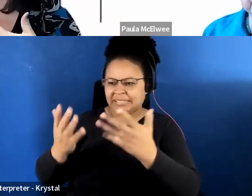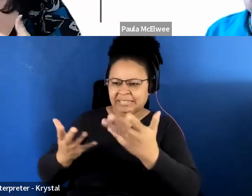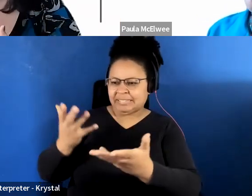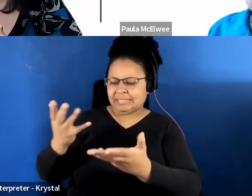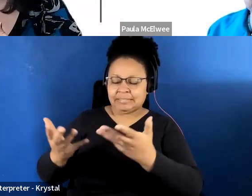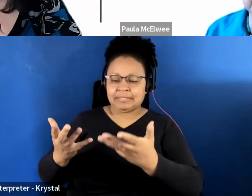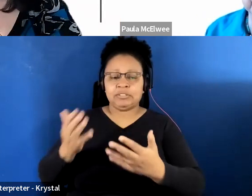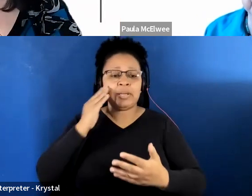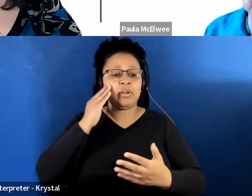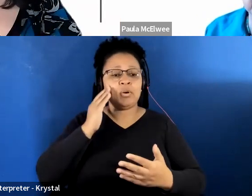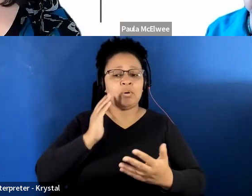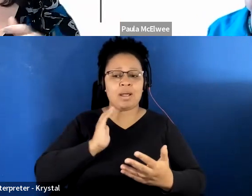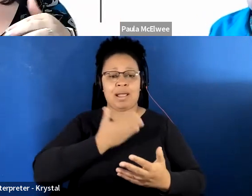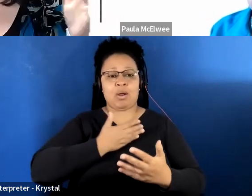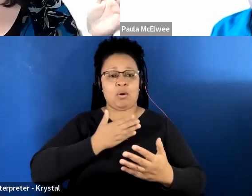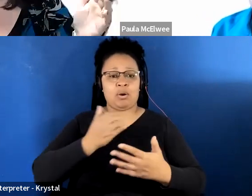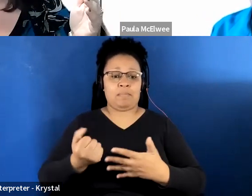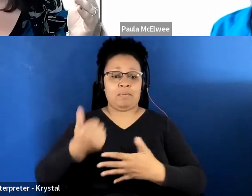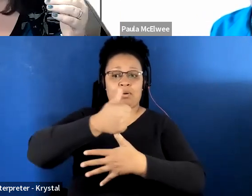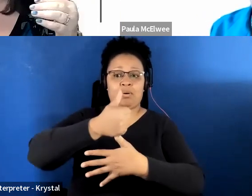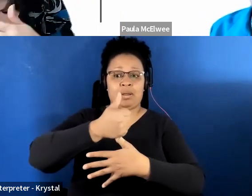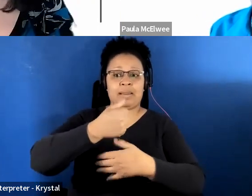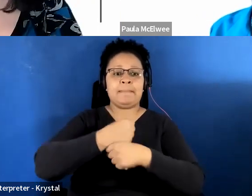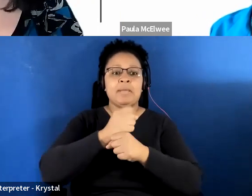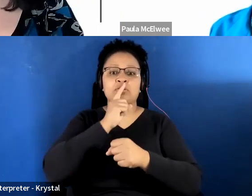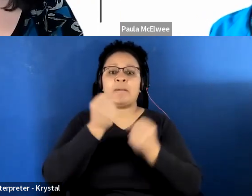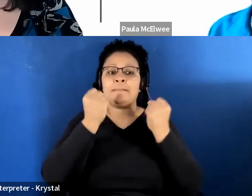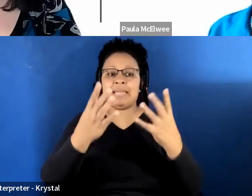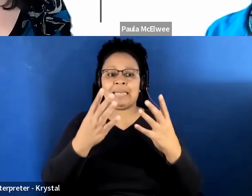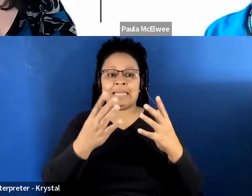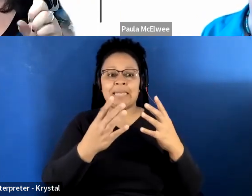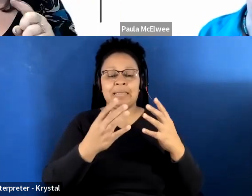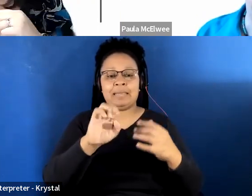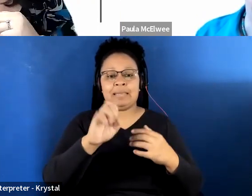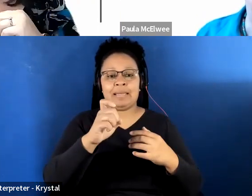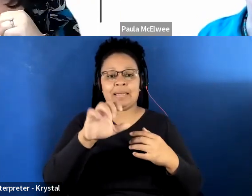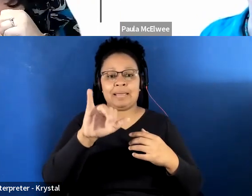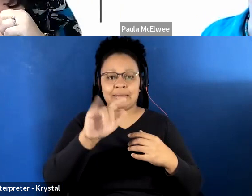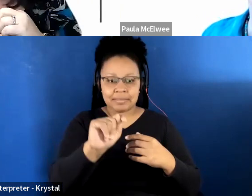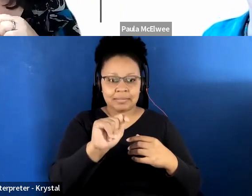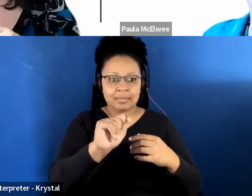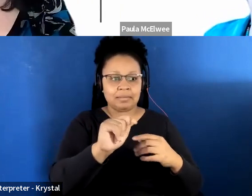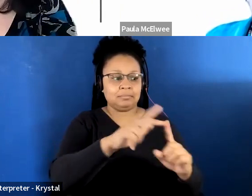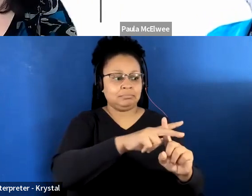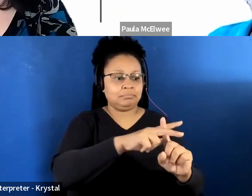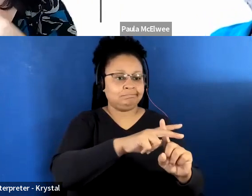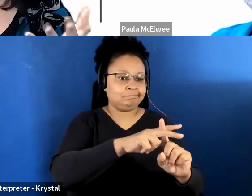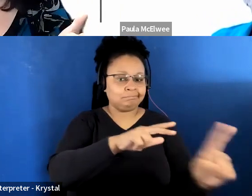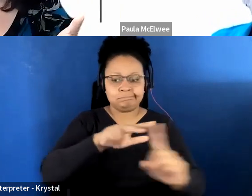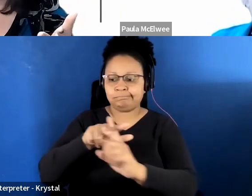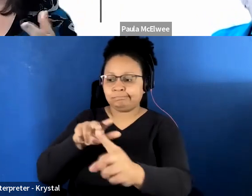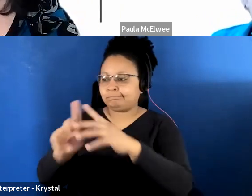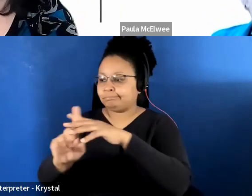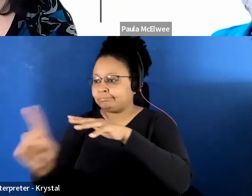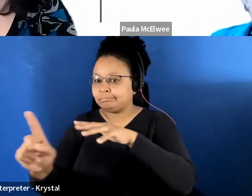I know for us, one of our priorities was to make sure there were multiple exits. Unfortunately, only one of them has a push button to